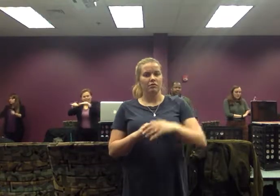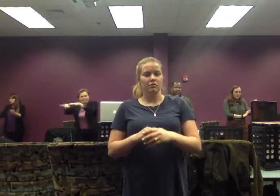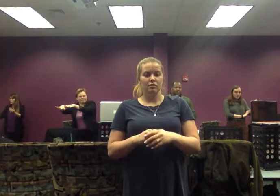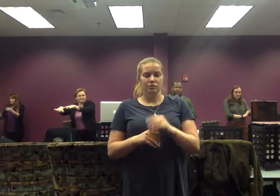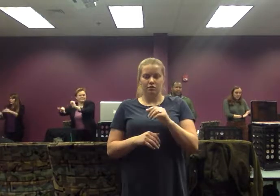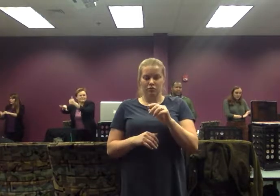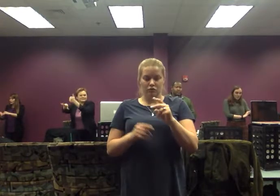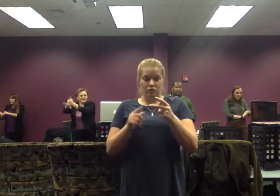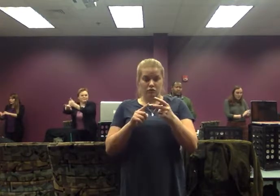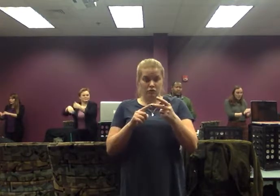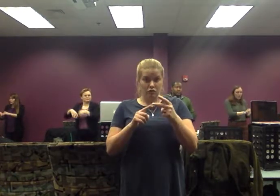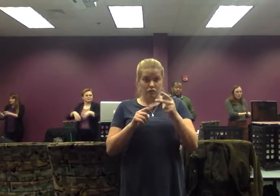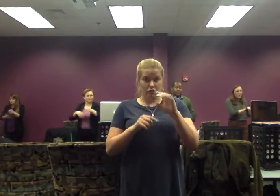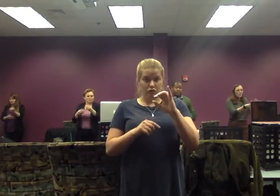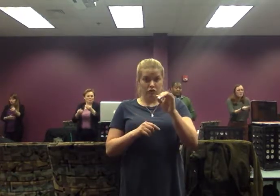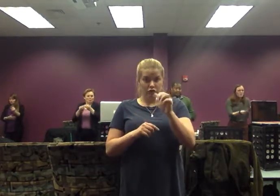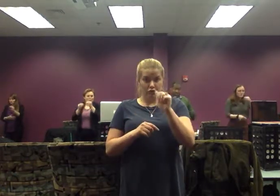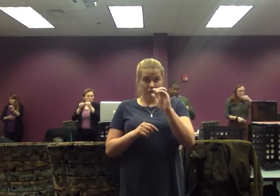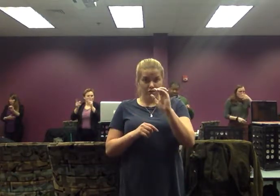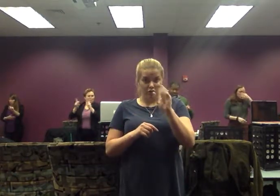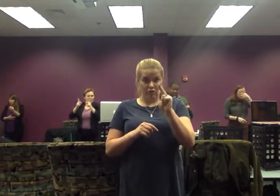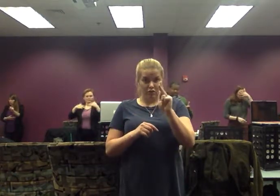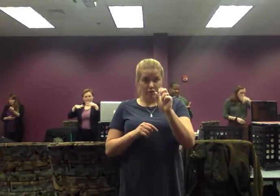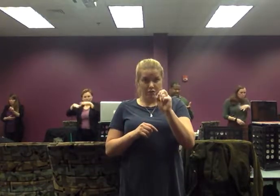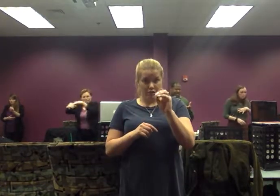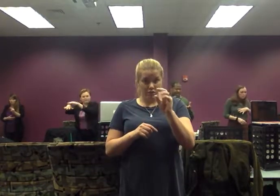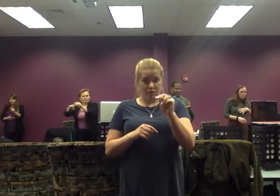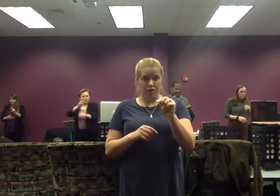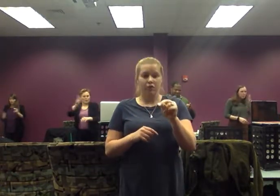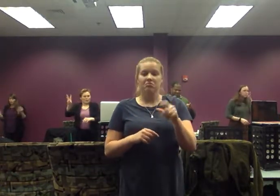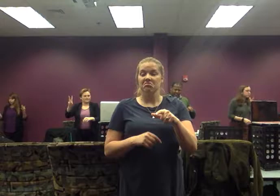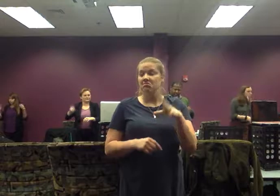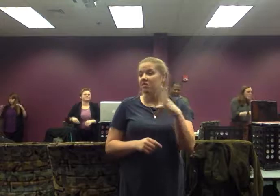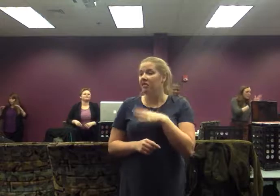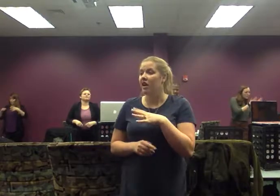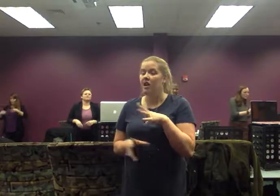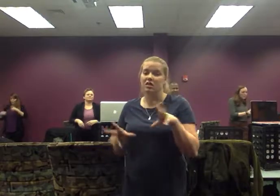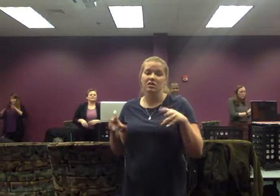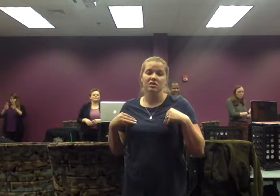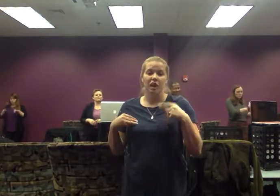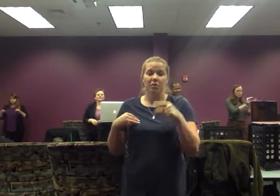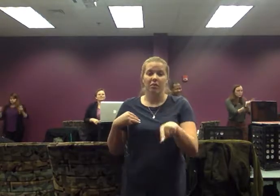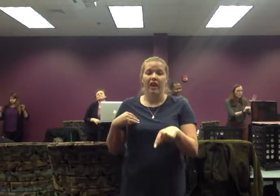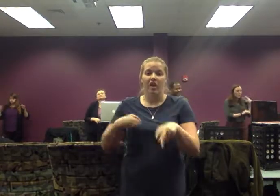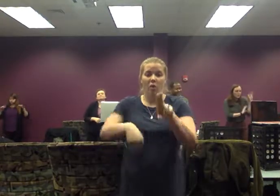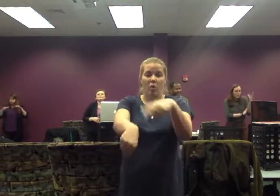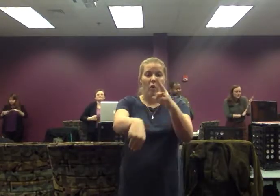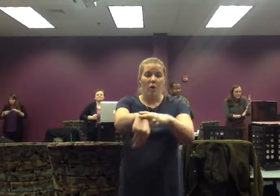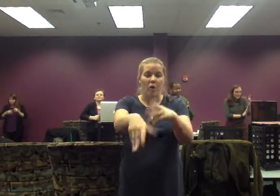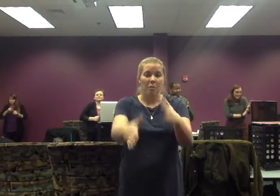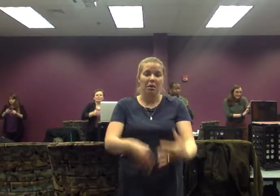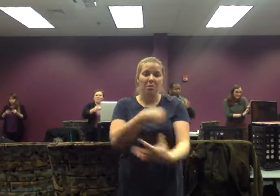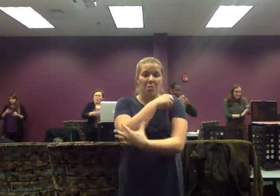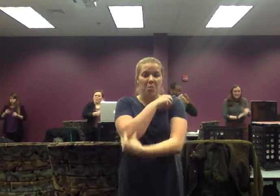House, mud on their boots and all. He thought it was fine. Most of those who'd been involved before